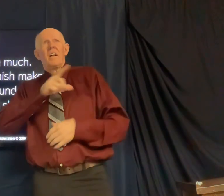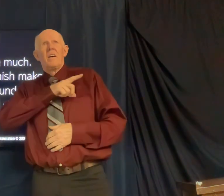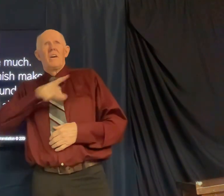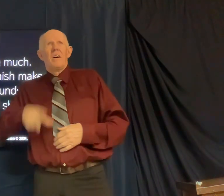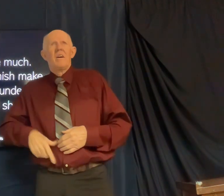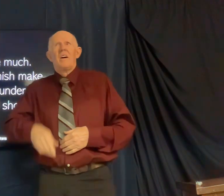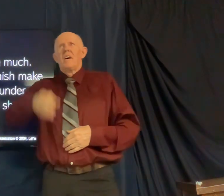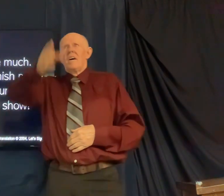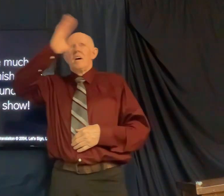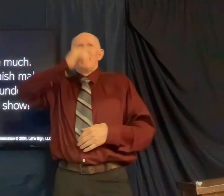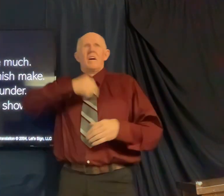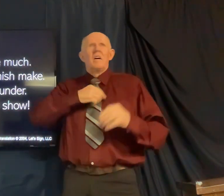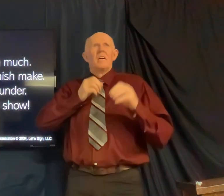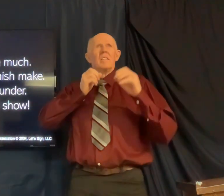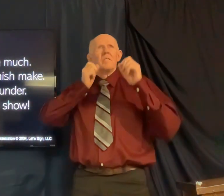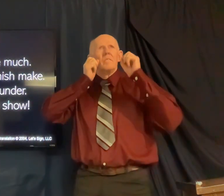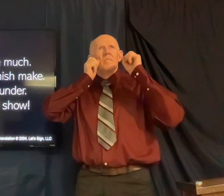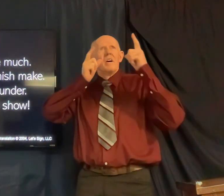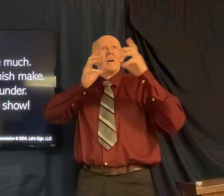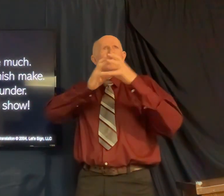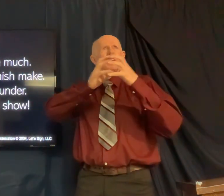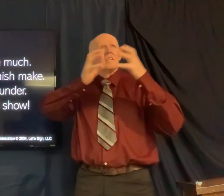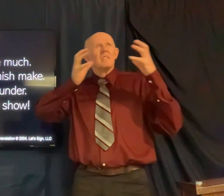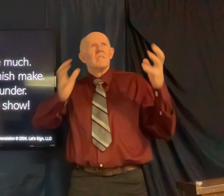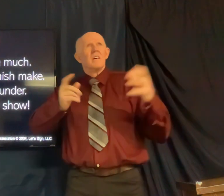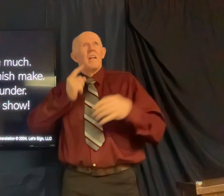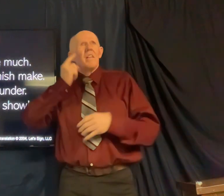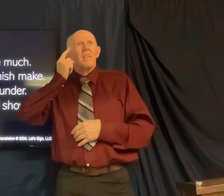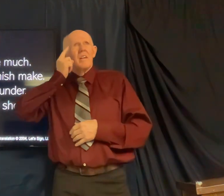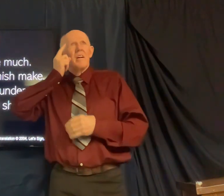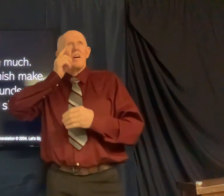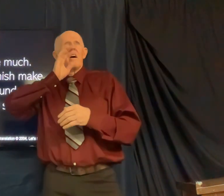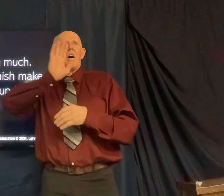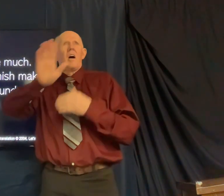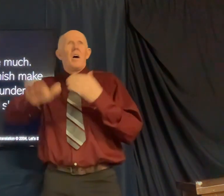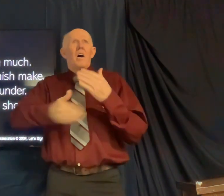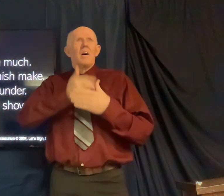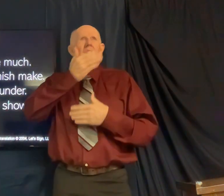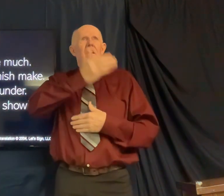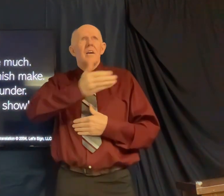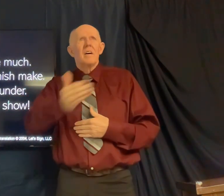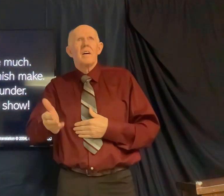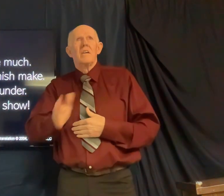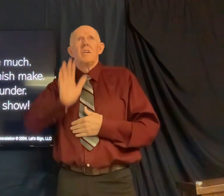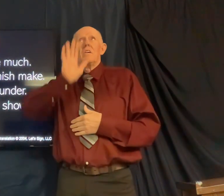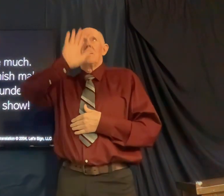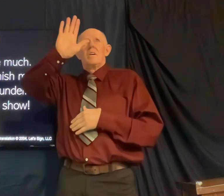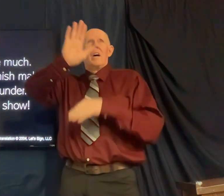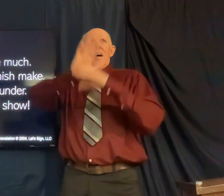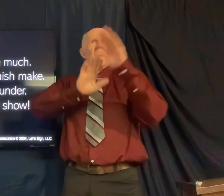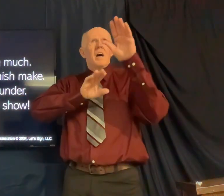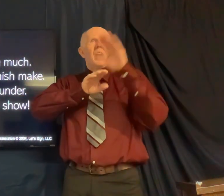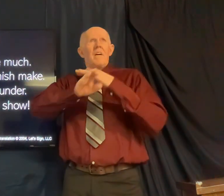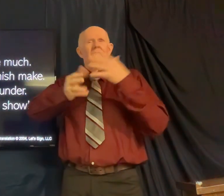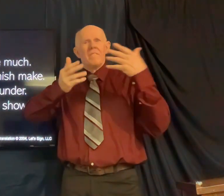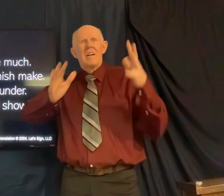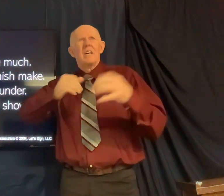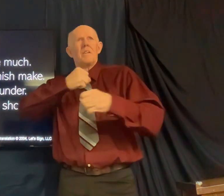Wow, Lord God, I'm surprised so much. Think all things your hands